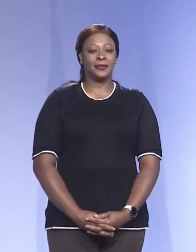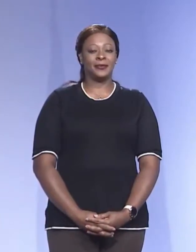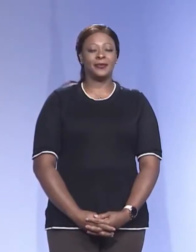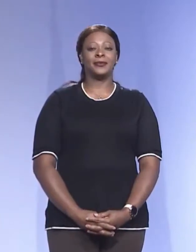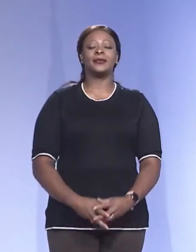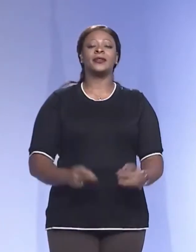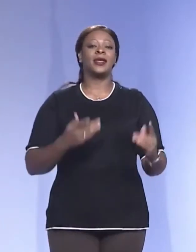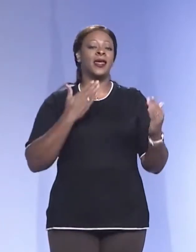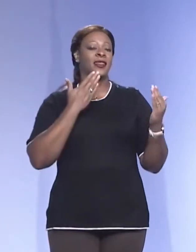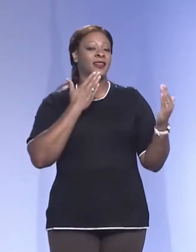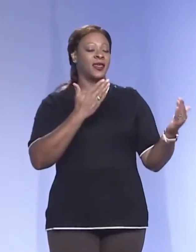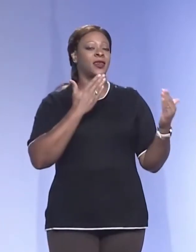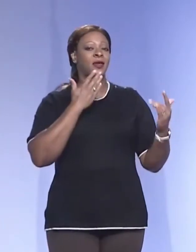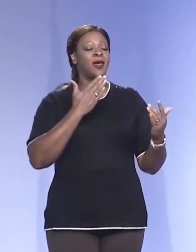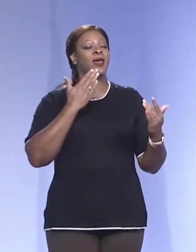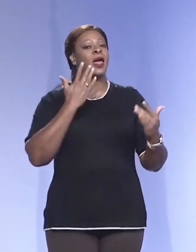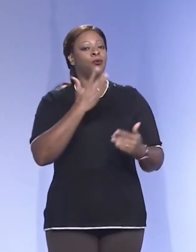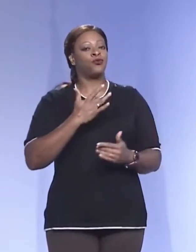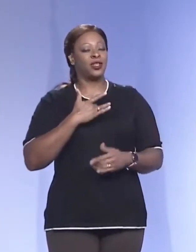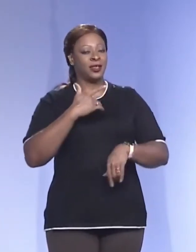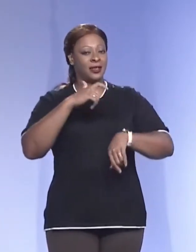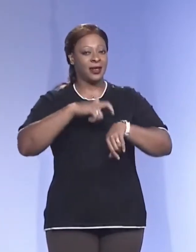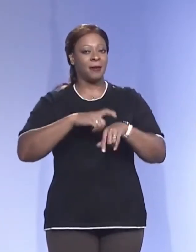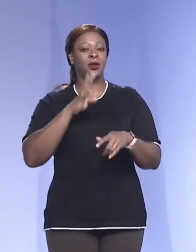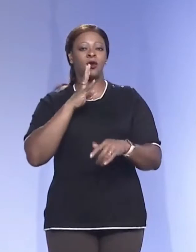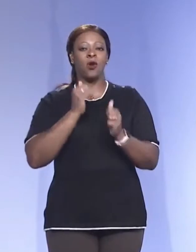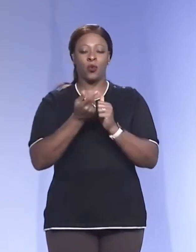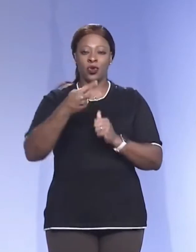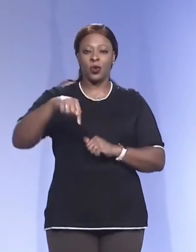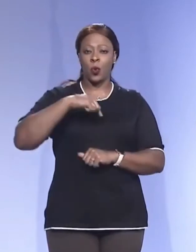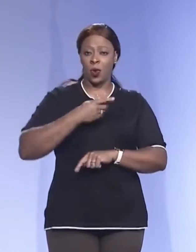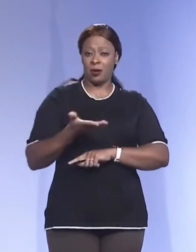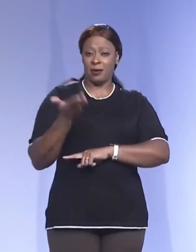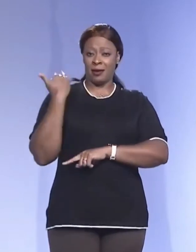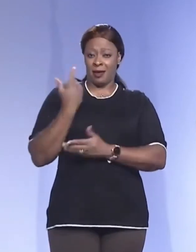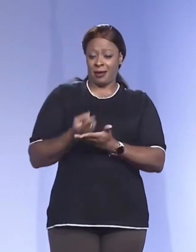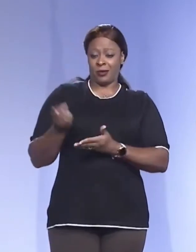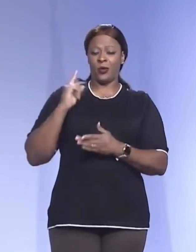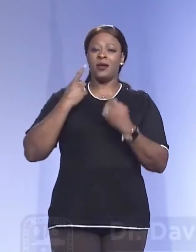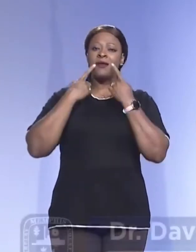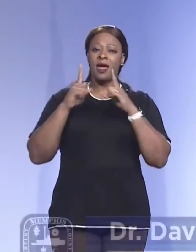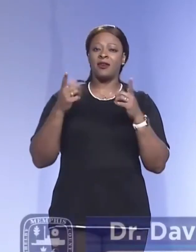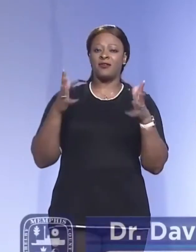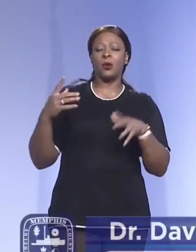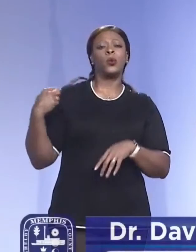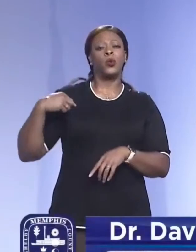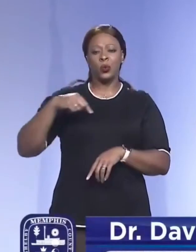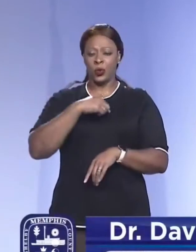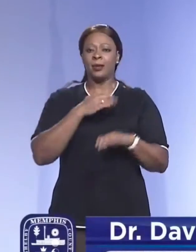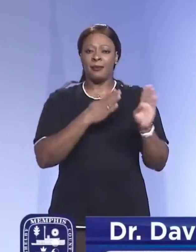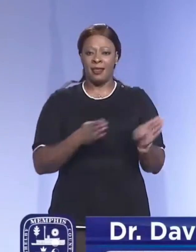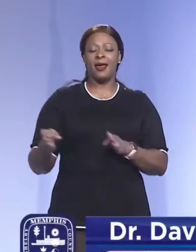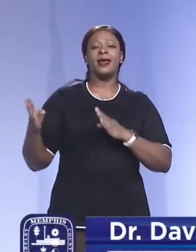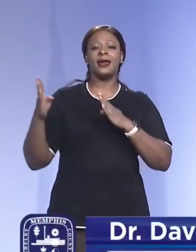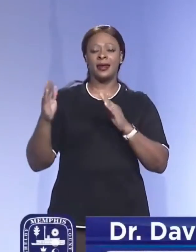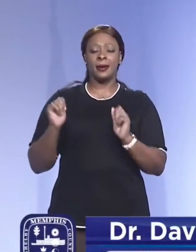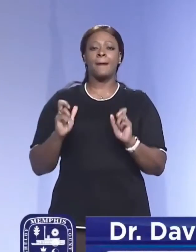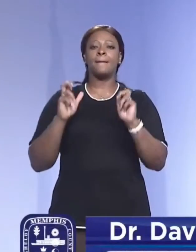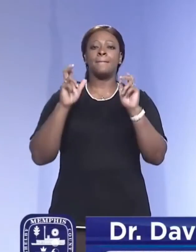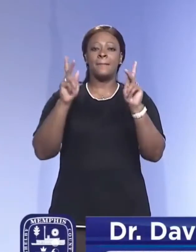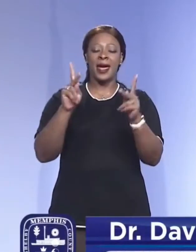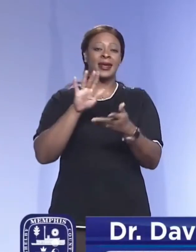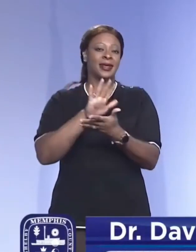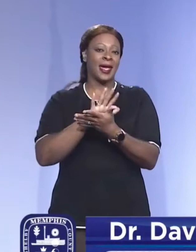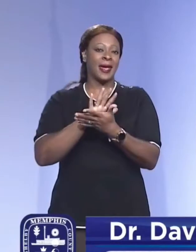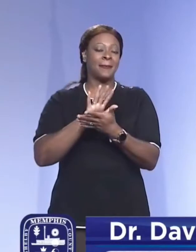Okay, thank you. I appreciate the chance to talk with you. We announced last week that we would be returning to